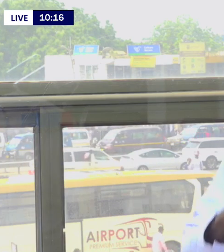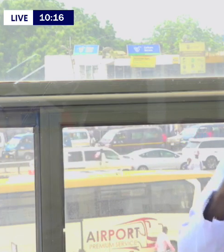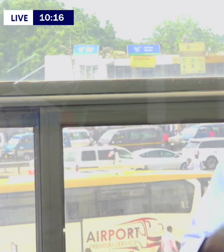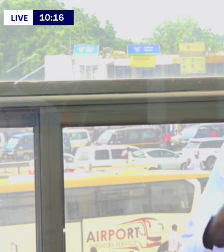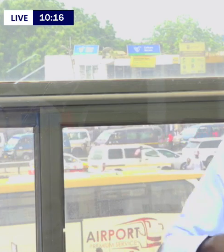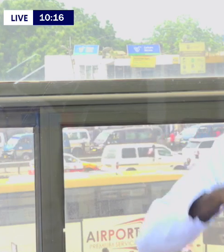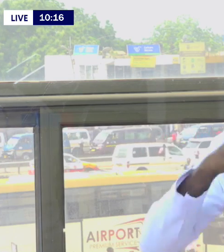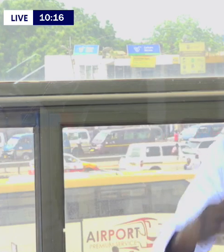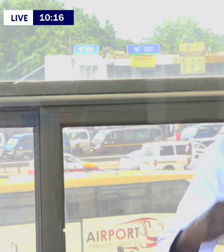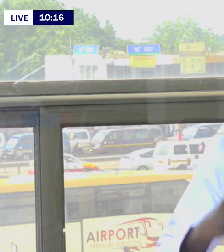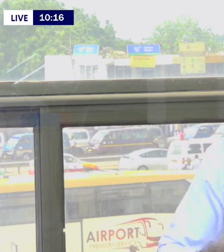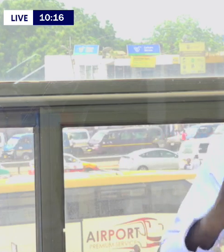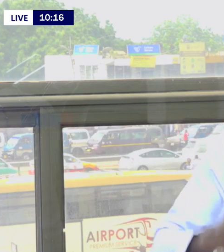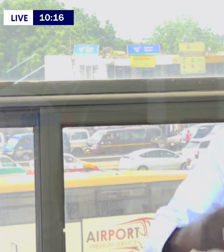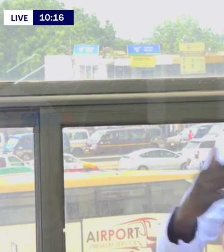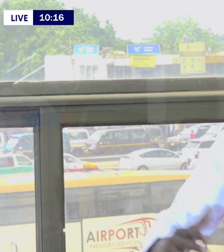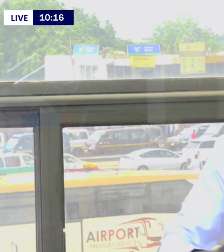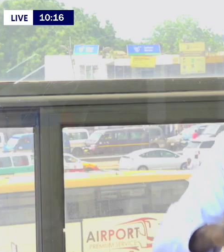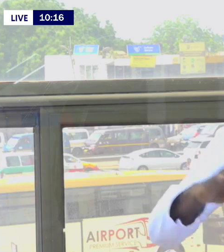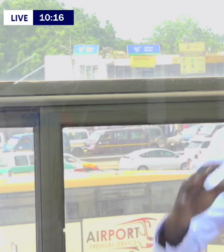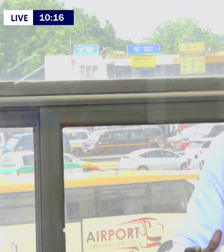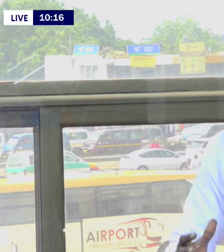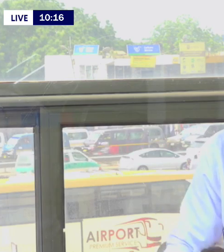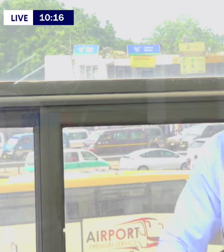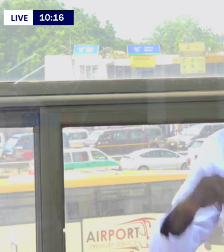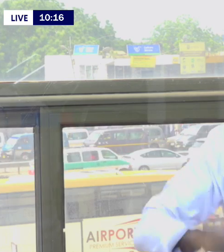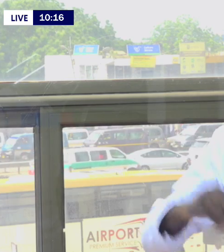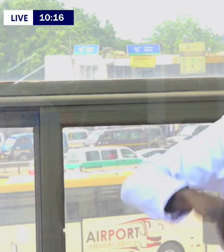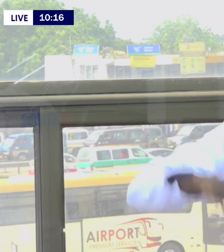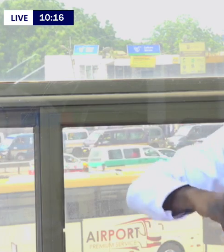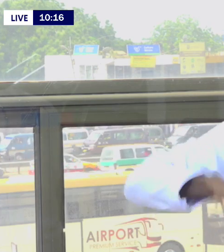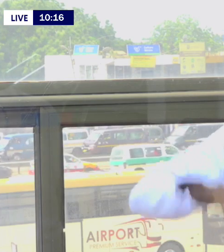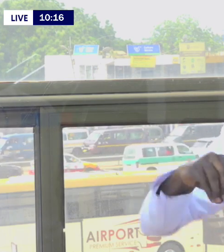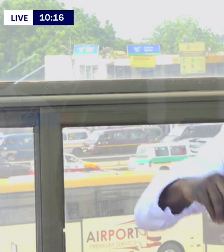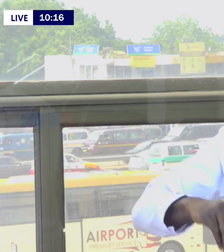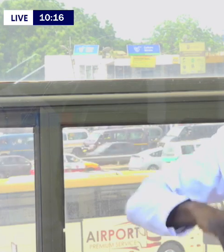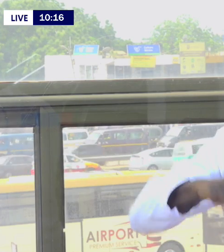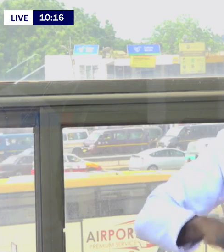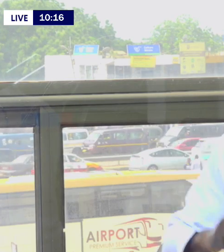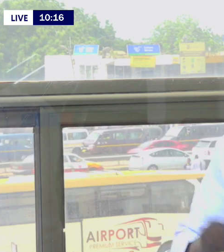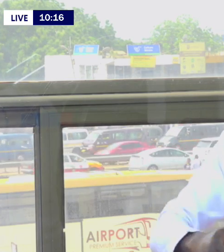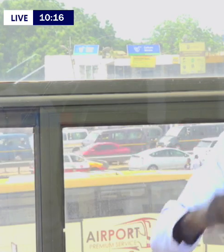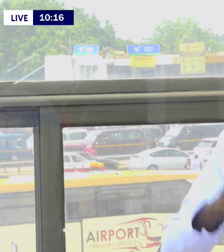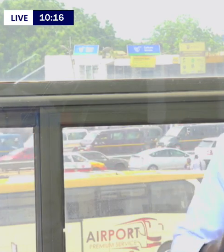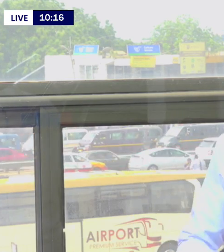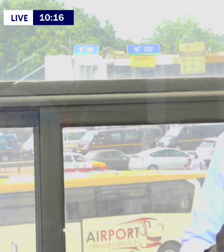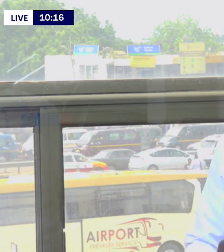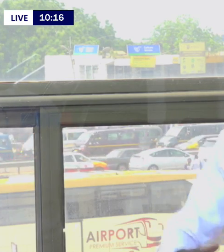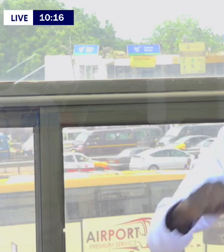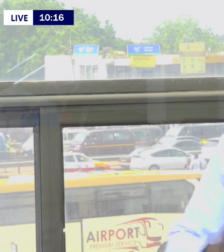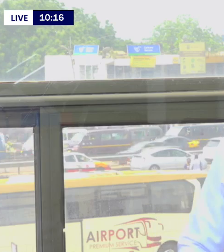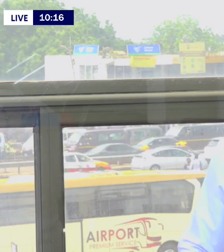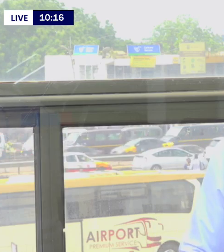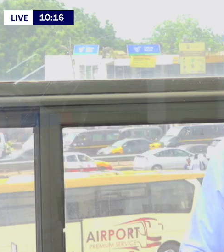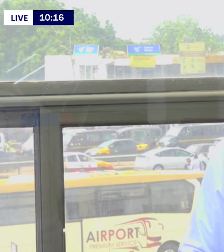data. Ye say, ya update no. Niyama ya say, ye fa e fidye no hon. And sana e fidye no, e ne ame ni oti wa ebe tu mi a ye